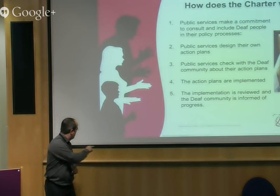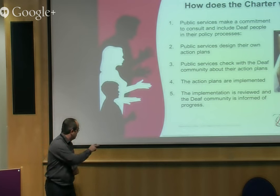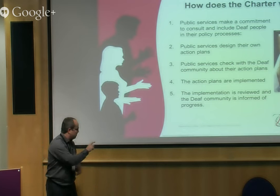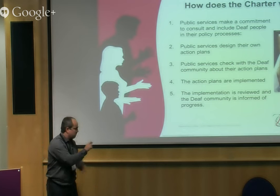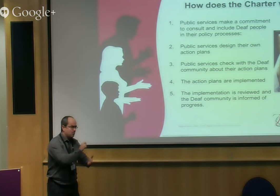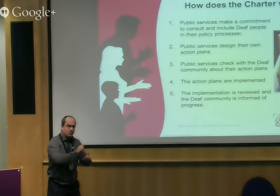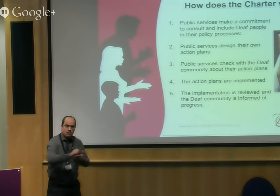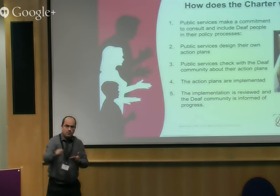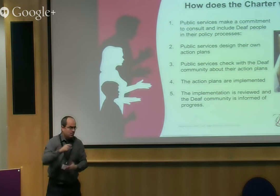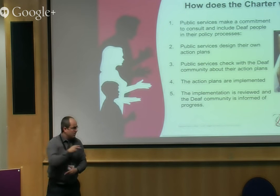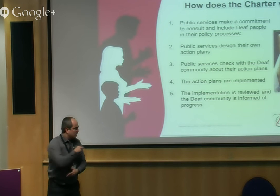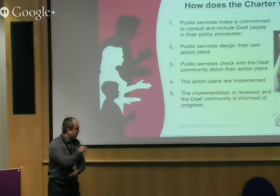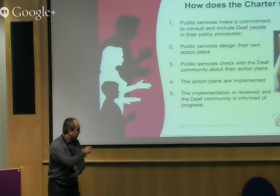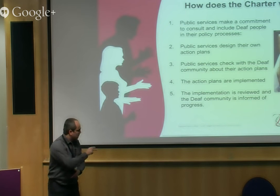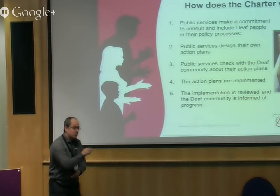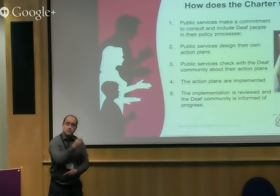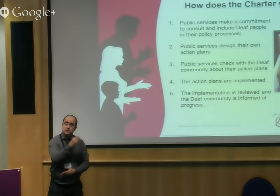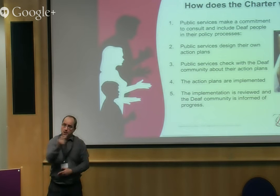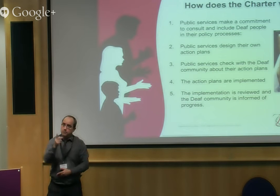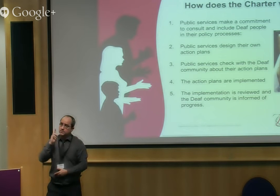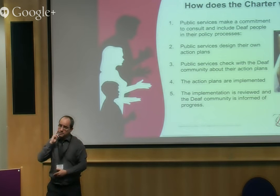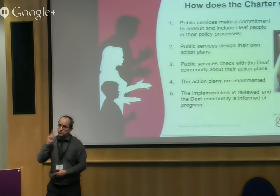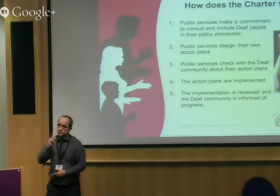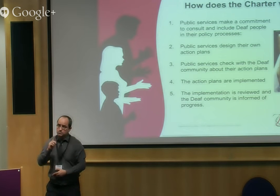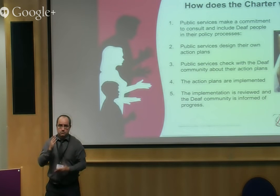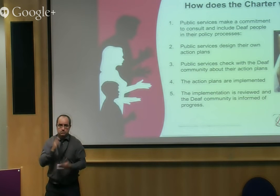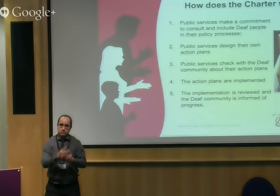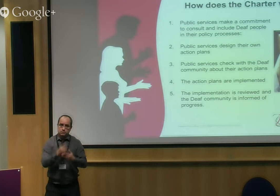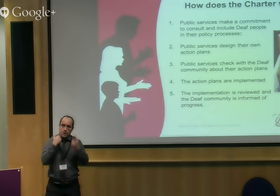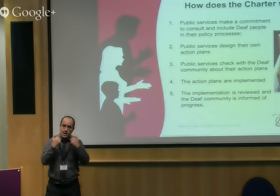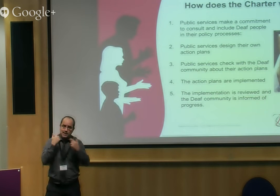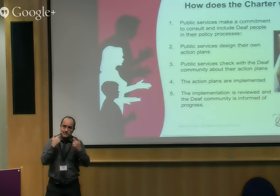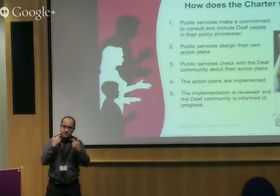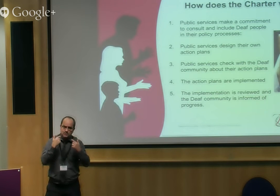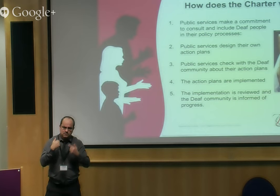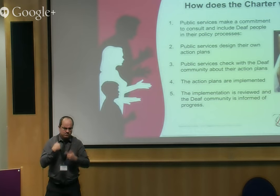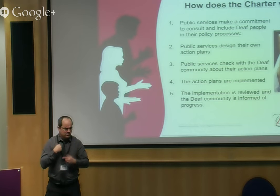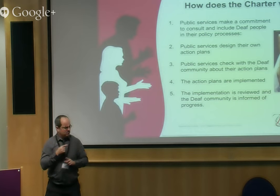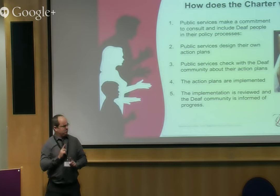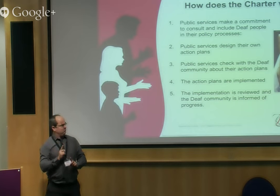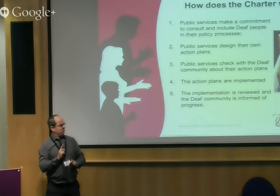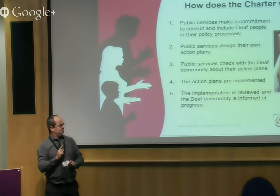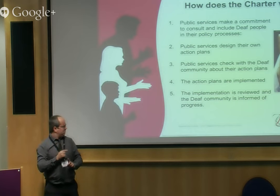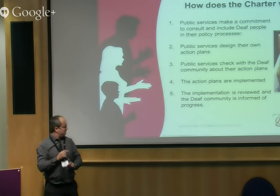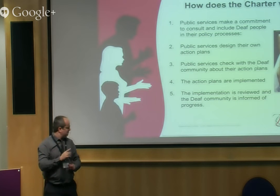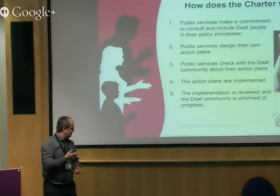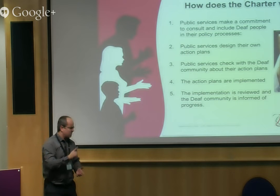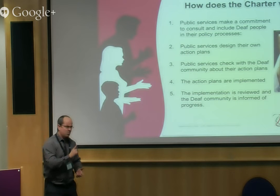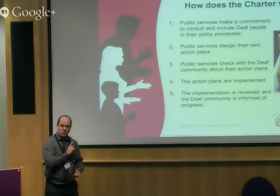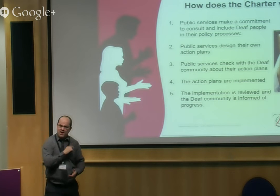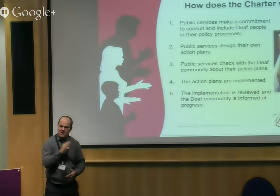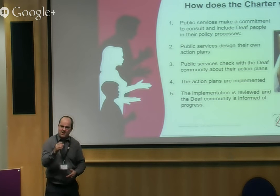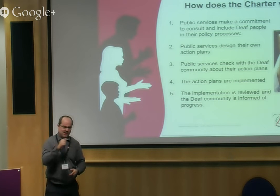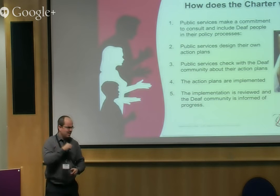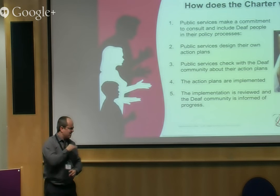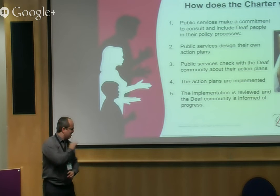their actions do see it and improved. So I've seen some deaf people trying. And you may